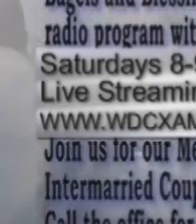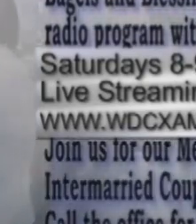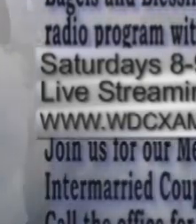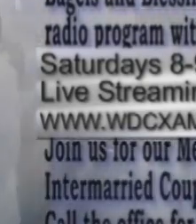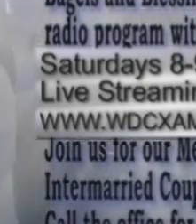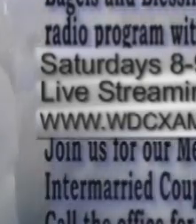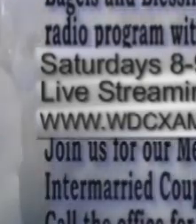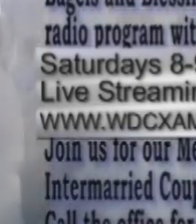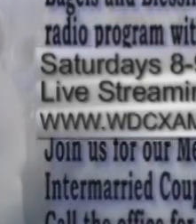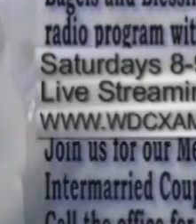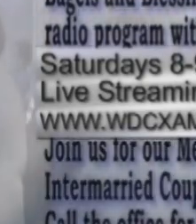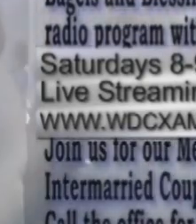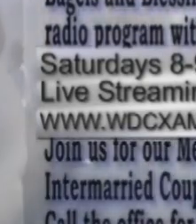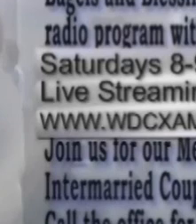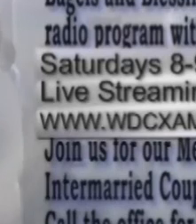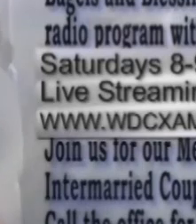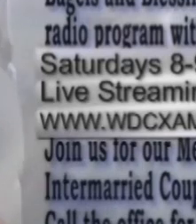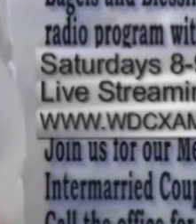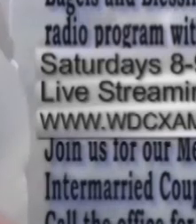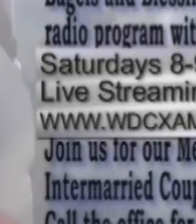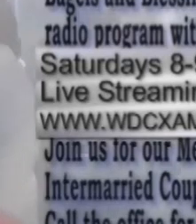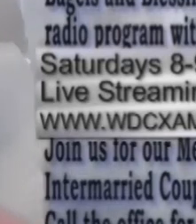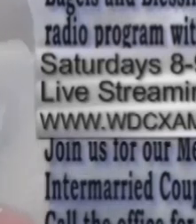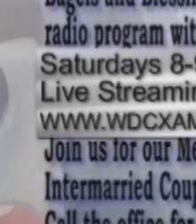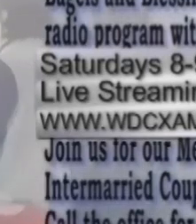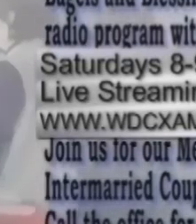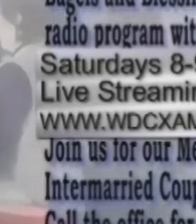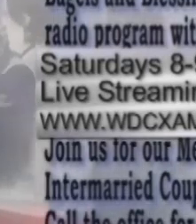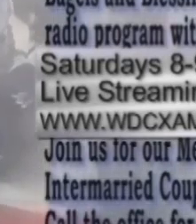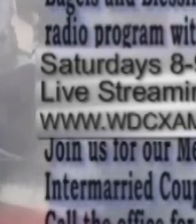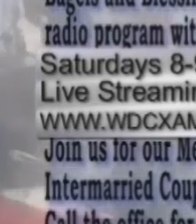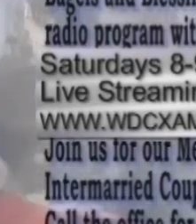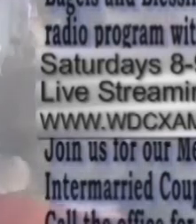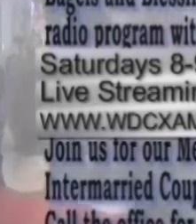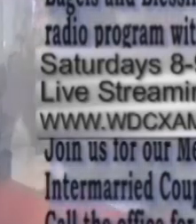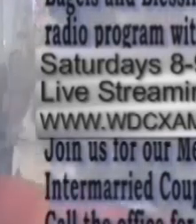youth group. Call the office for hours and locations. Tune in